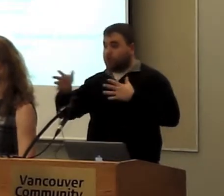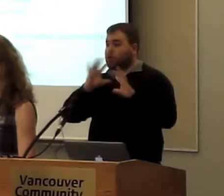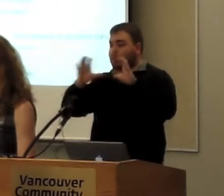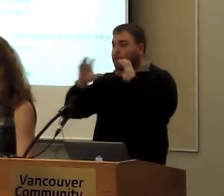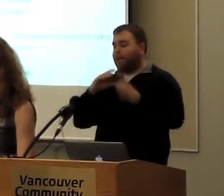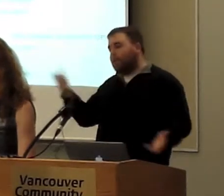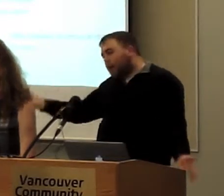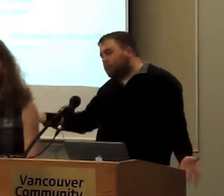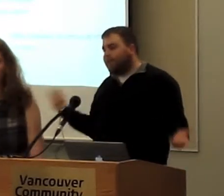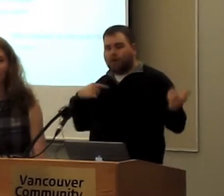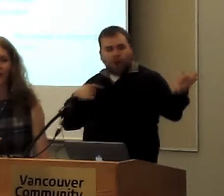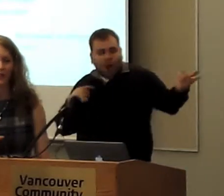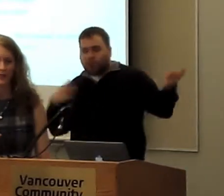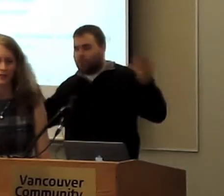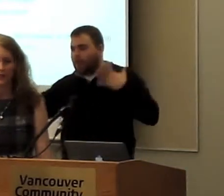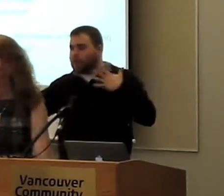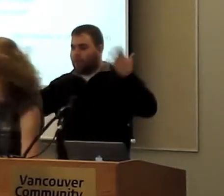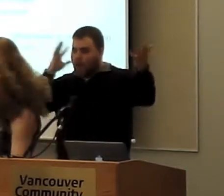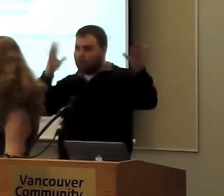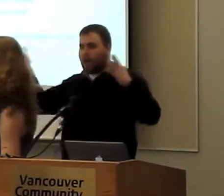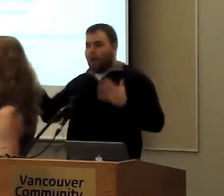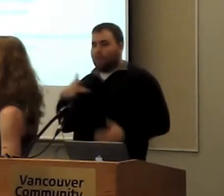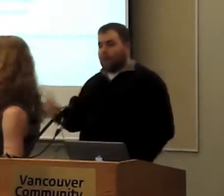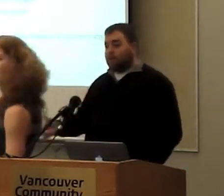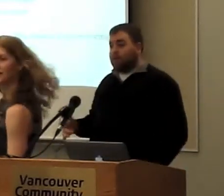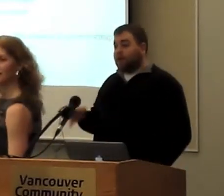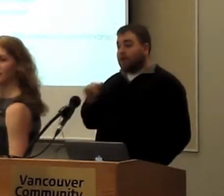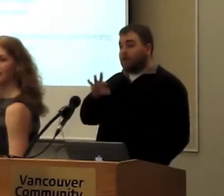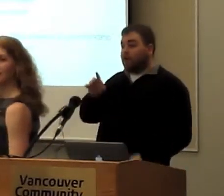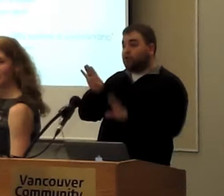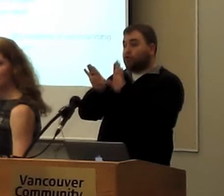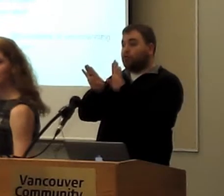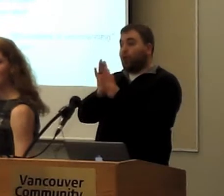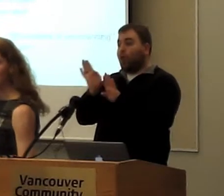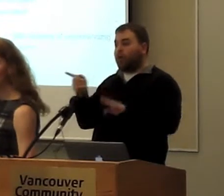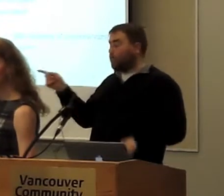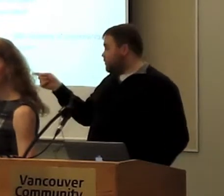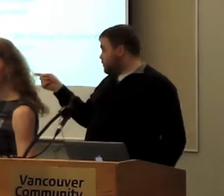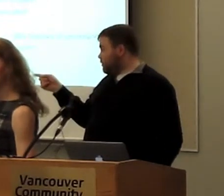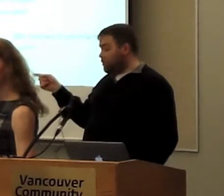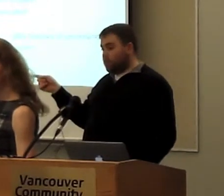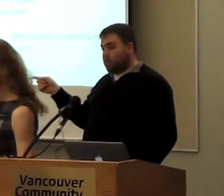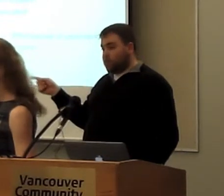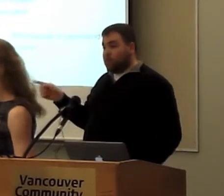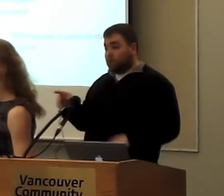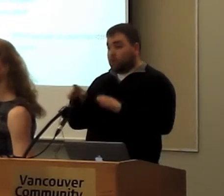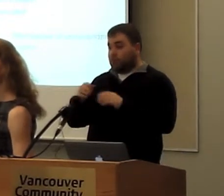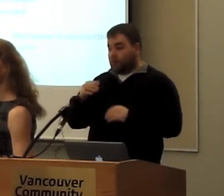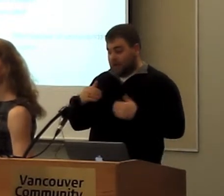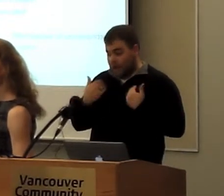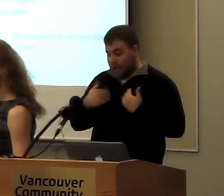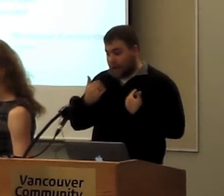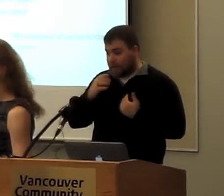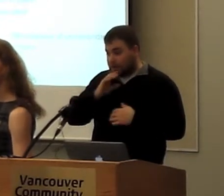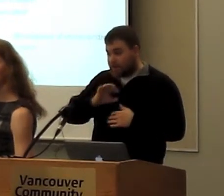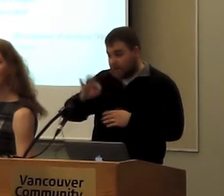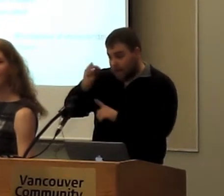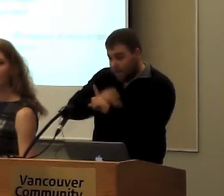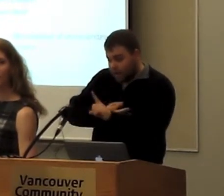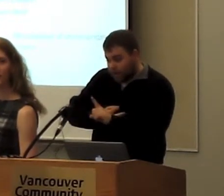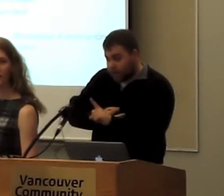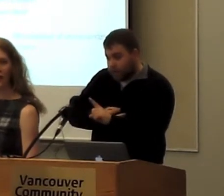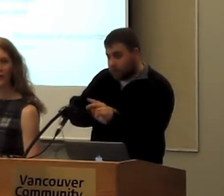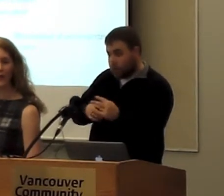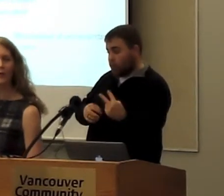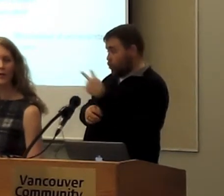animal. Cats are not. If I point at a door, the typical 9-month-old child will look at the door. Typically the